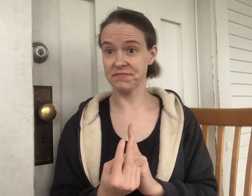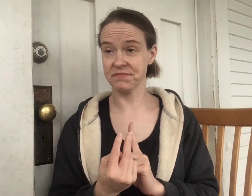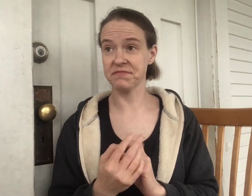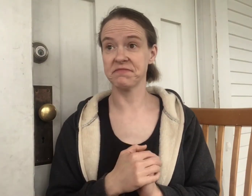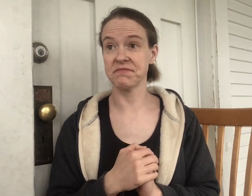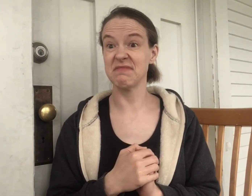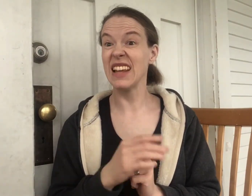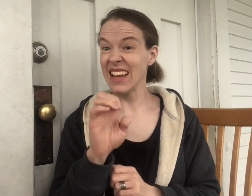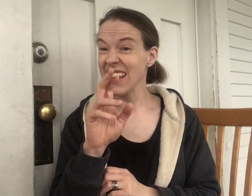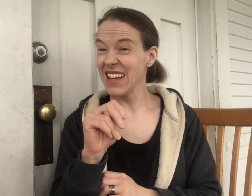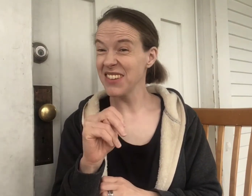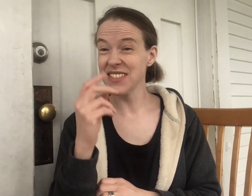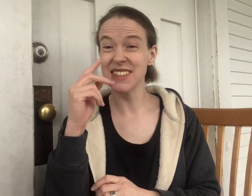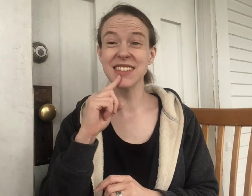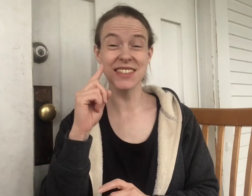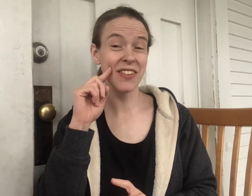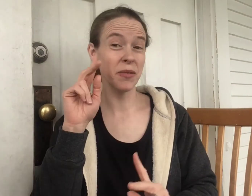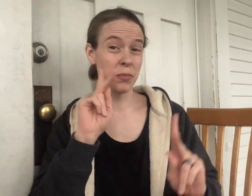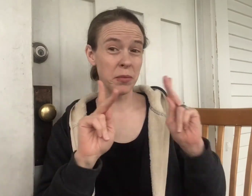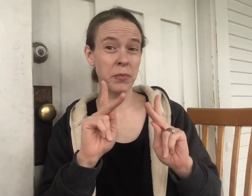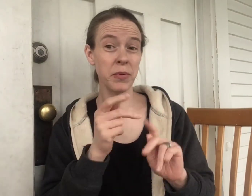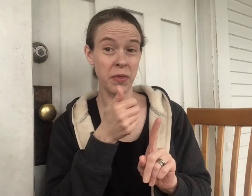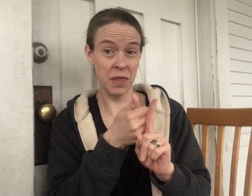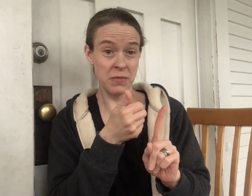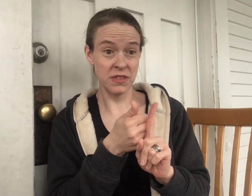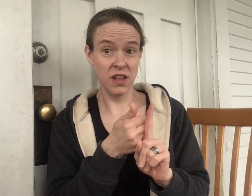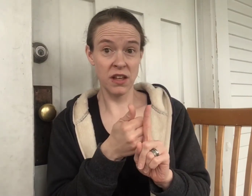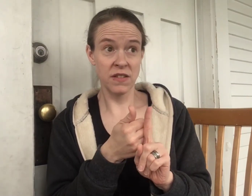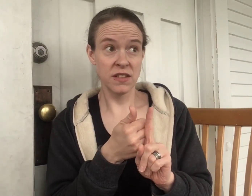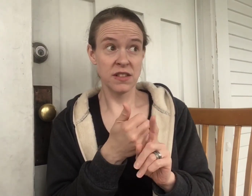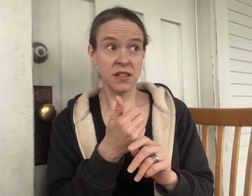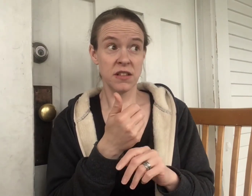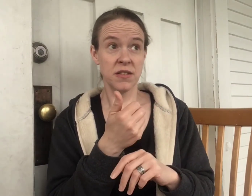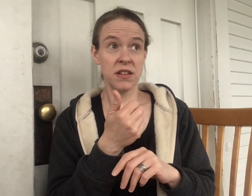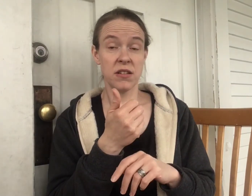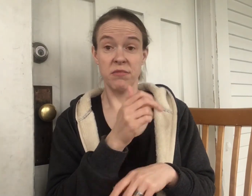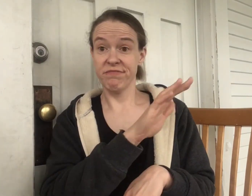our perspectives. Even deaf people themselves